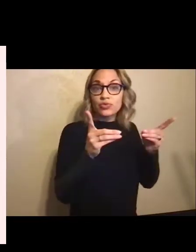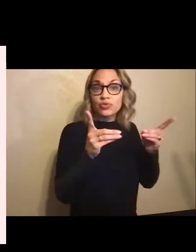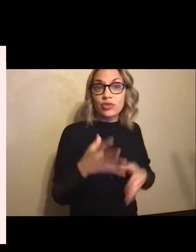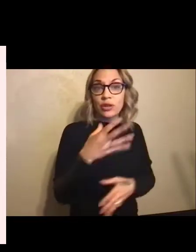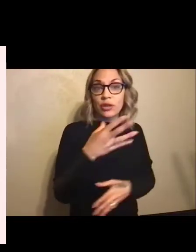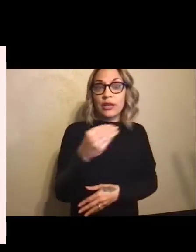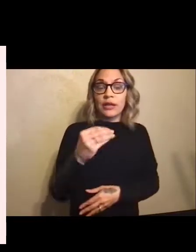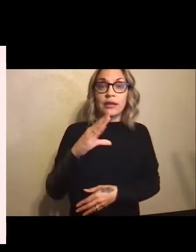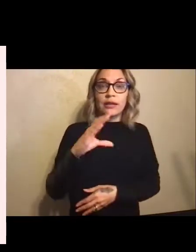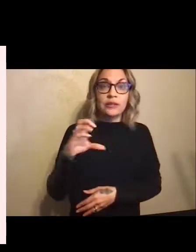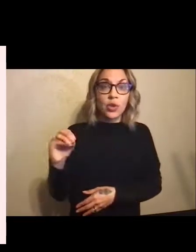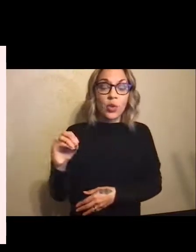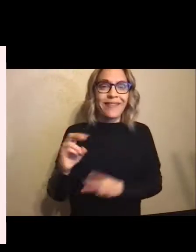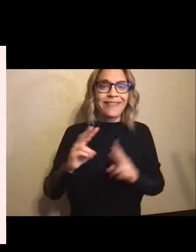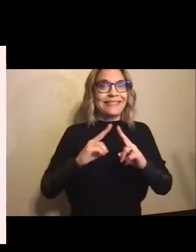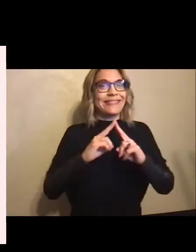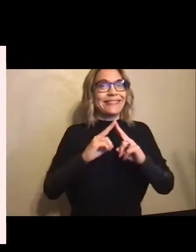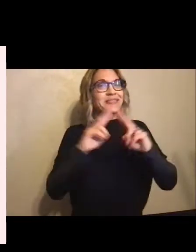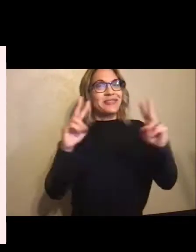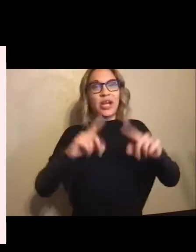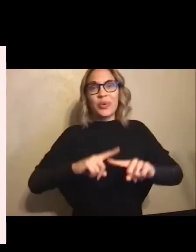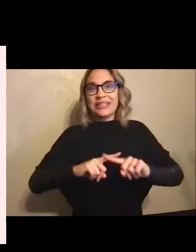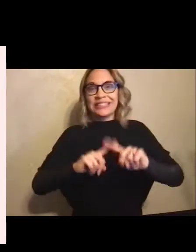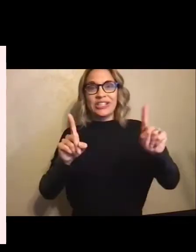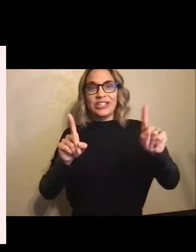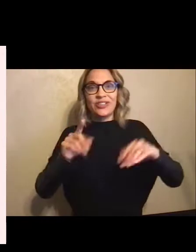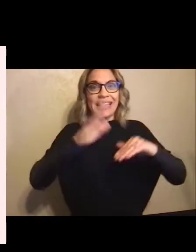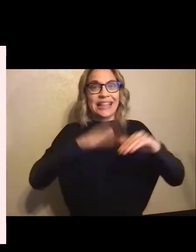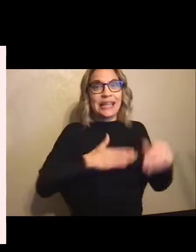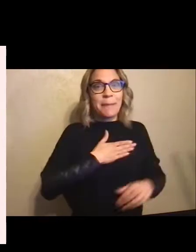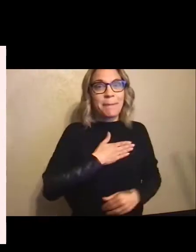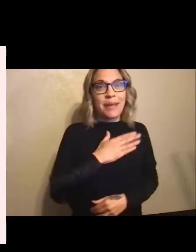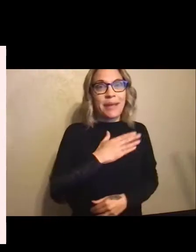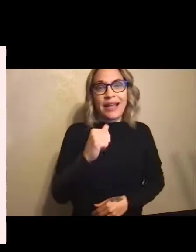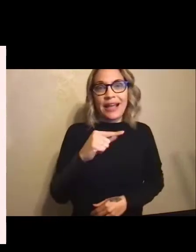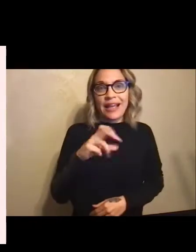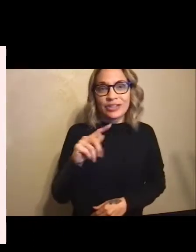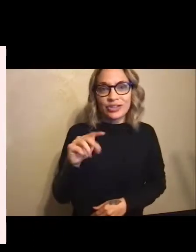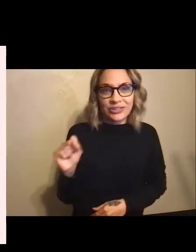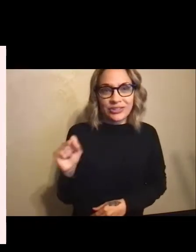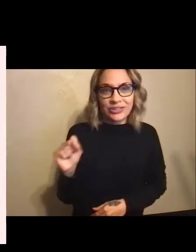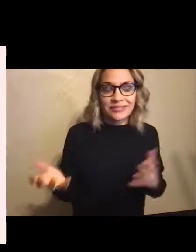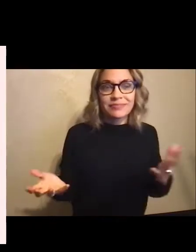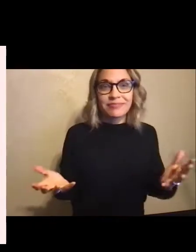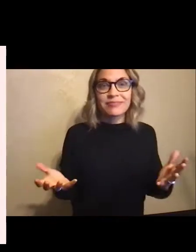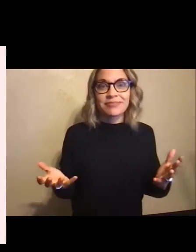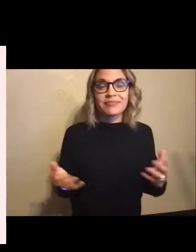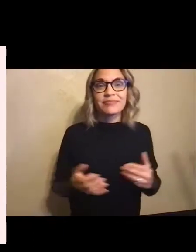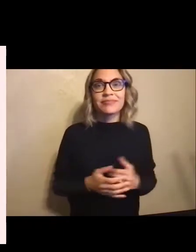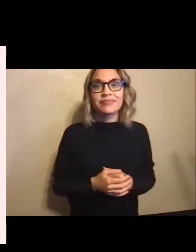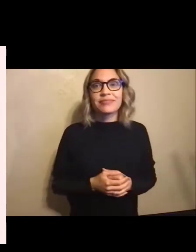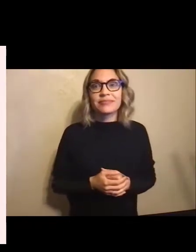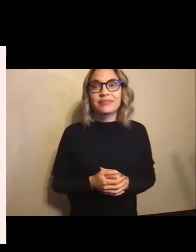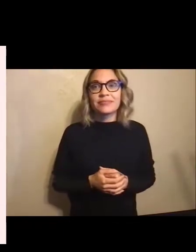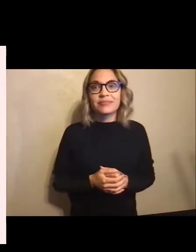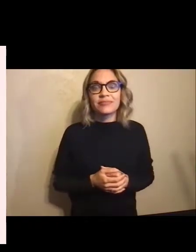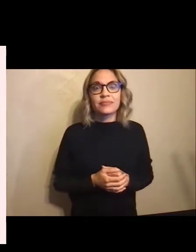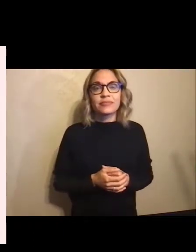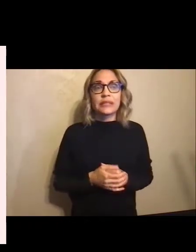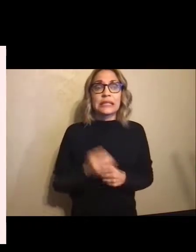My tasks as the business director and CEO are very different than my